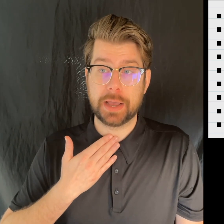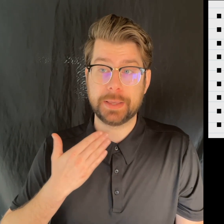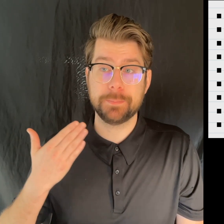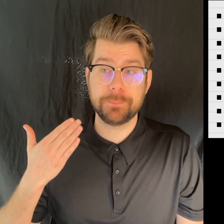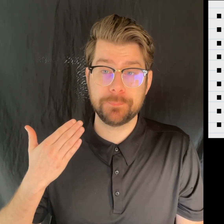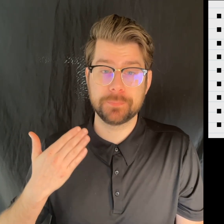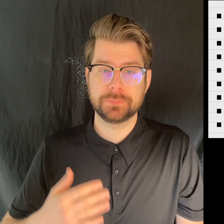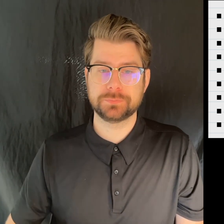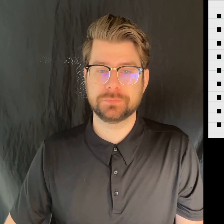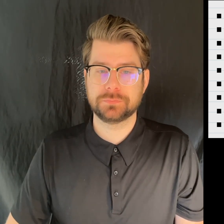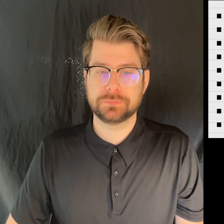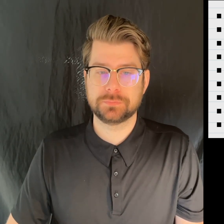rhyme,